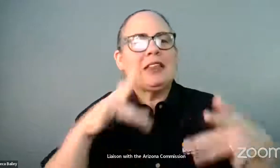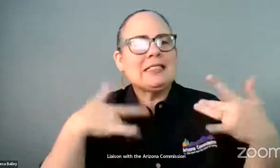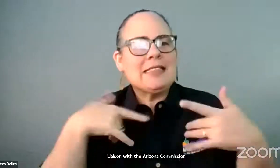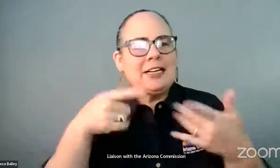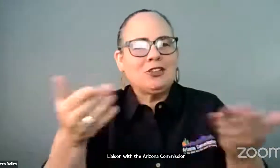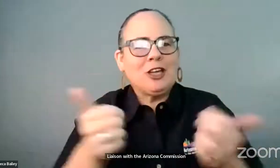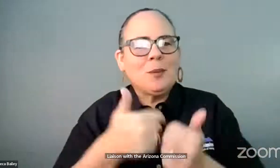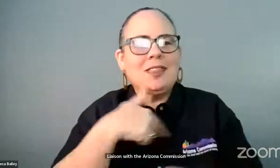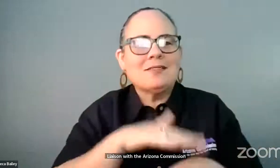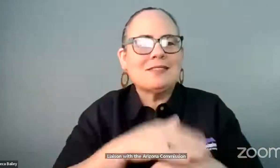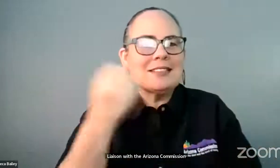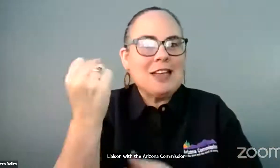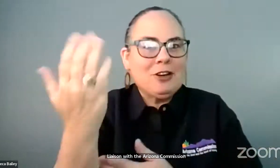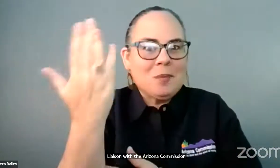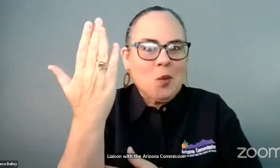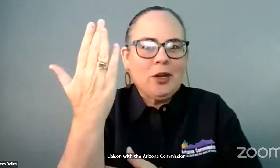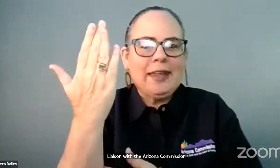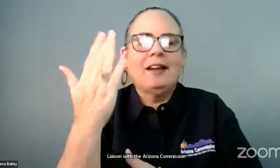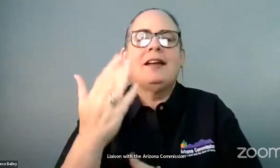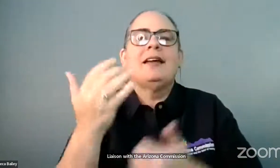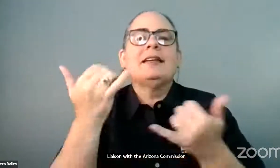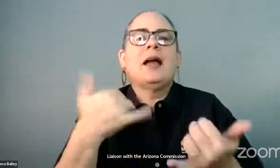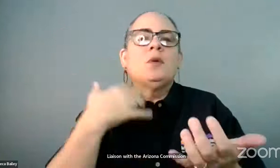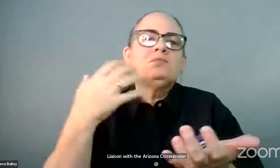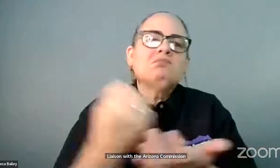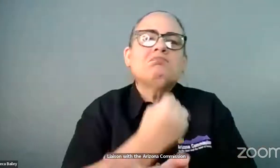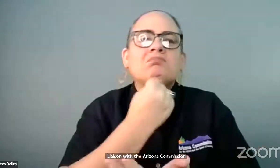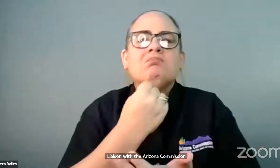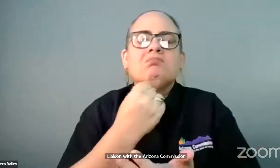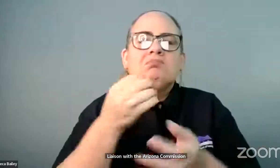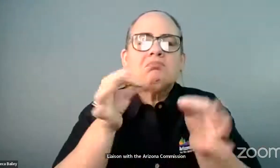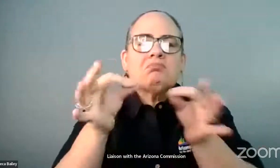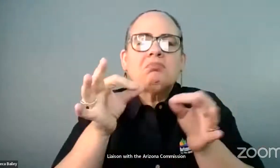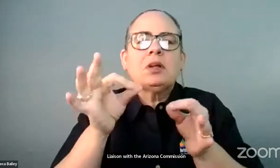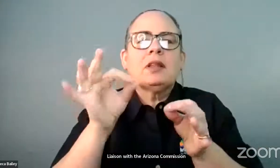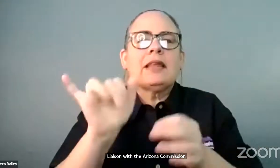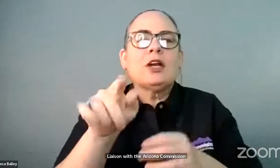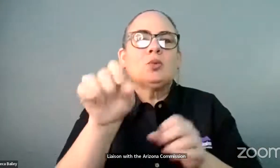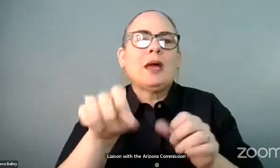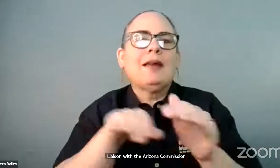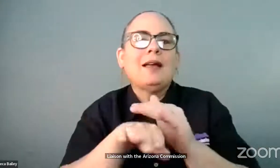public forum of the Language Acquisition Task Force. Thank you for joining us this Saturday morning.